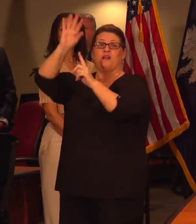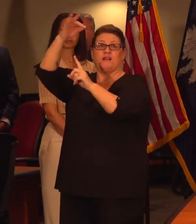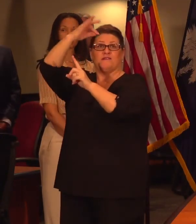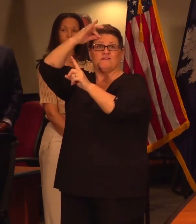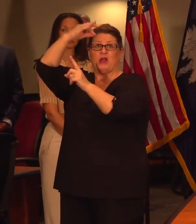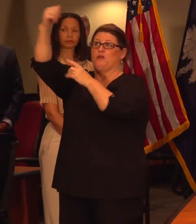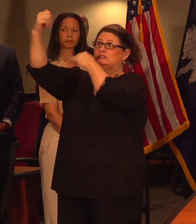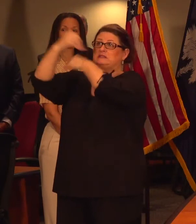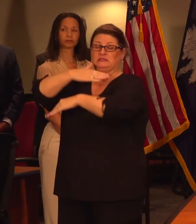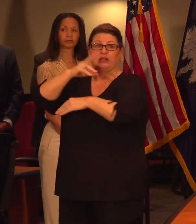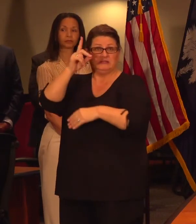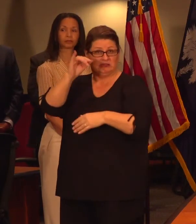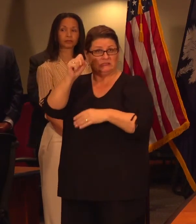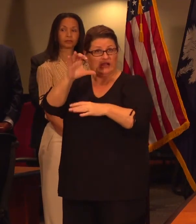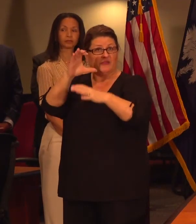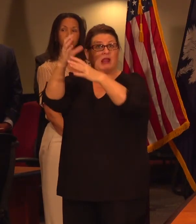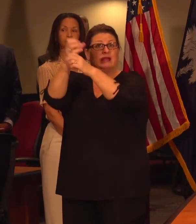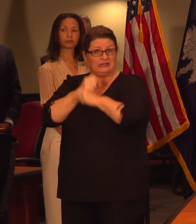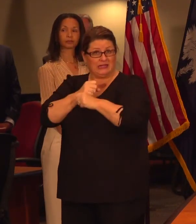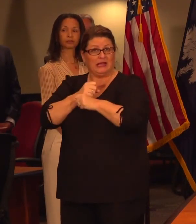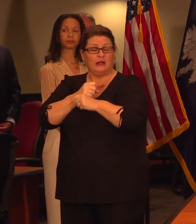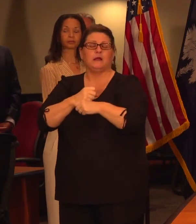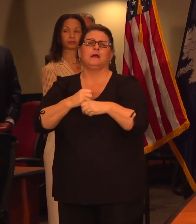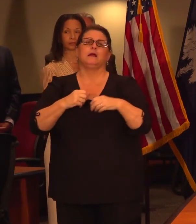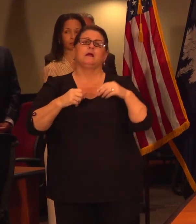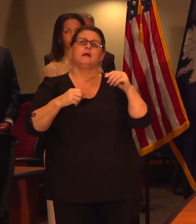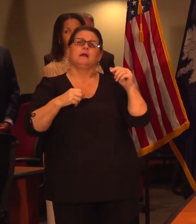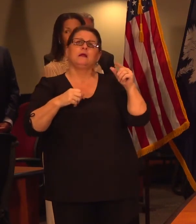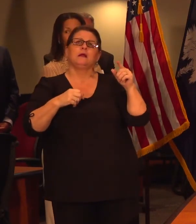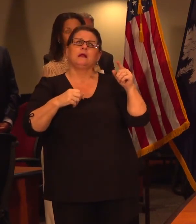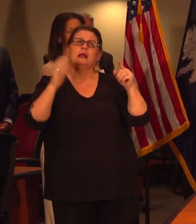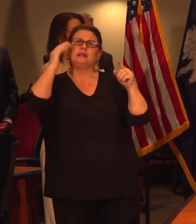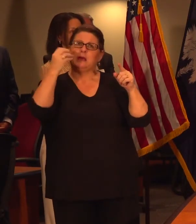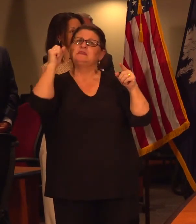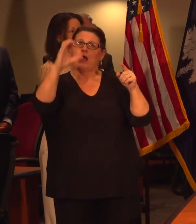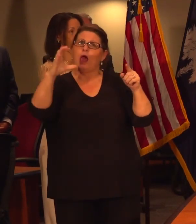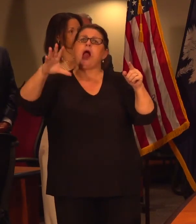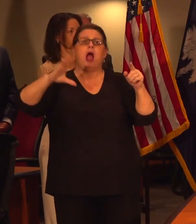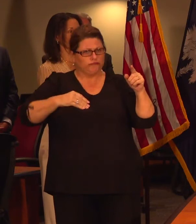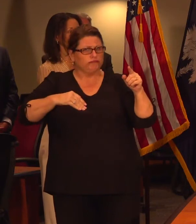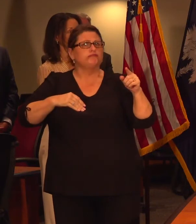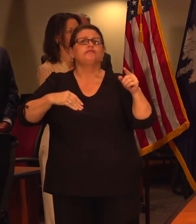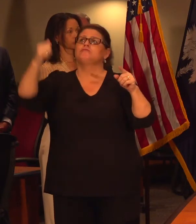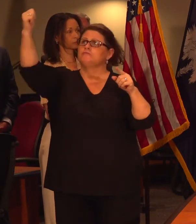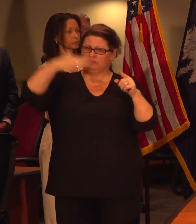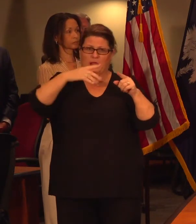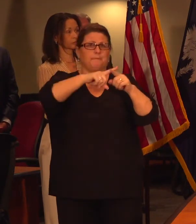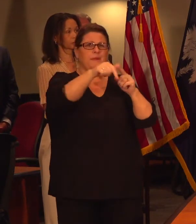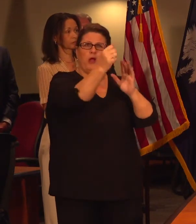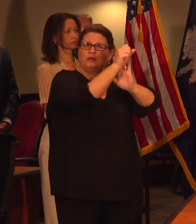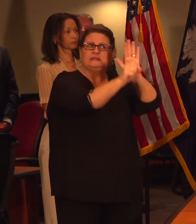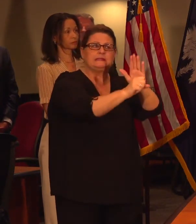in a high place? I mean, why do you think South Carolina, while some other states didn't get as much, why do you think South Carolina kind of got everything it asked for? Well, we've been asking